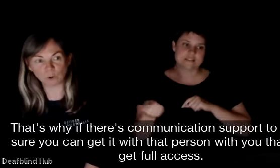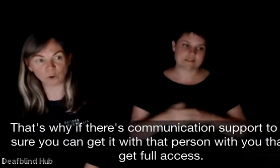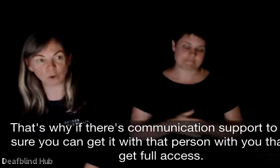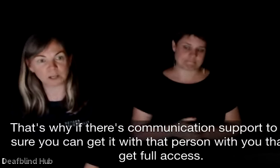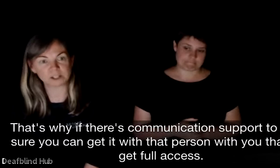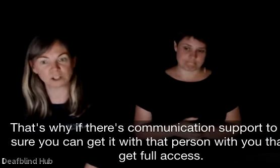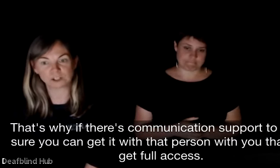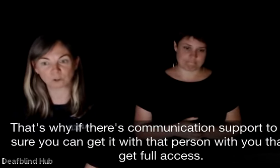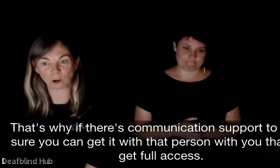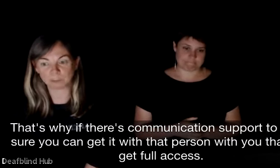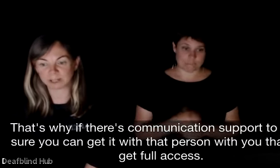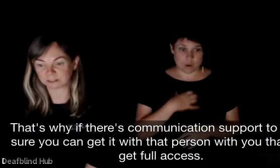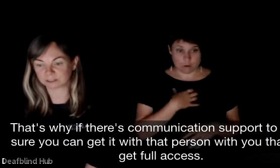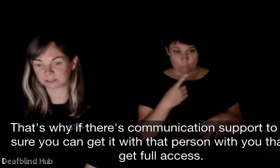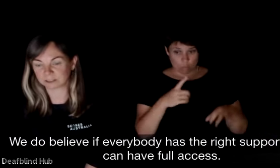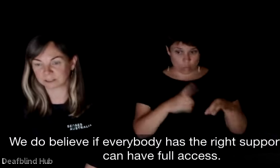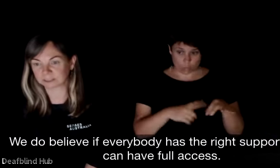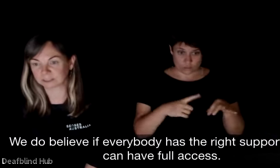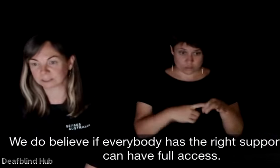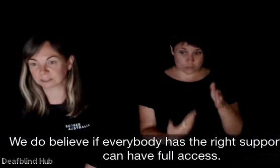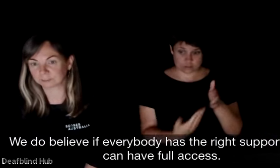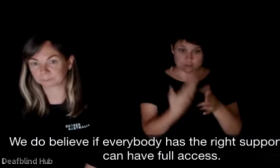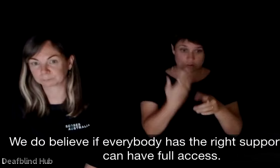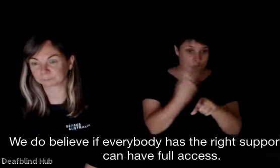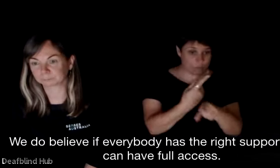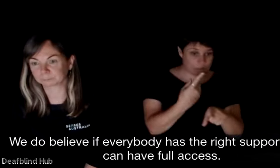Any more questions or comments?